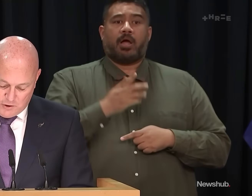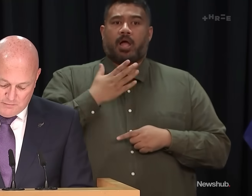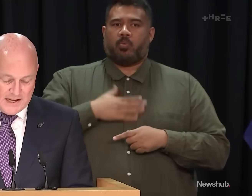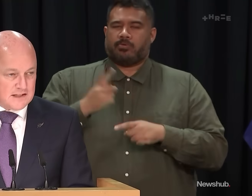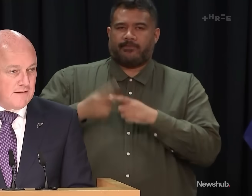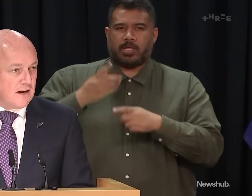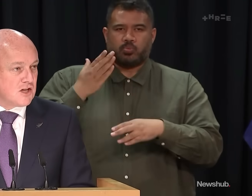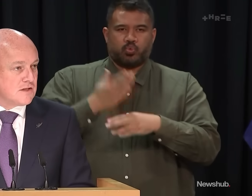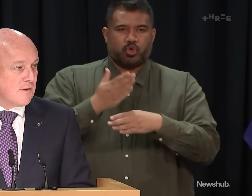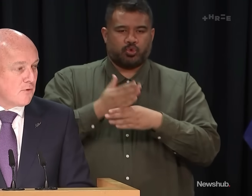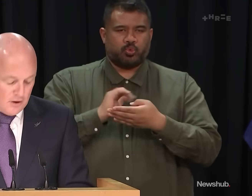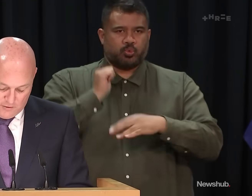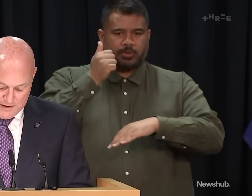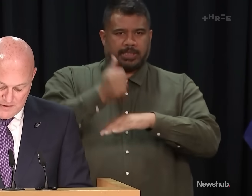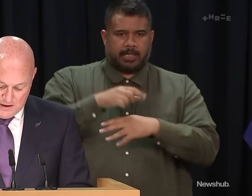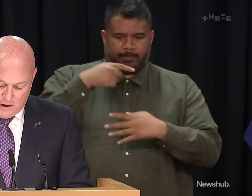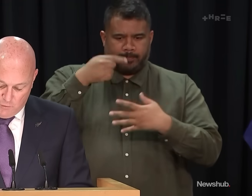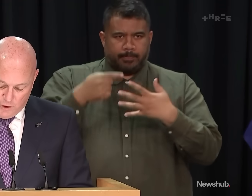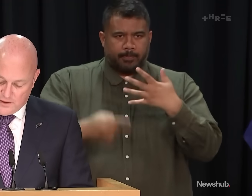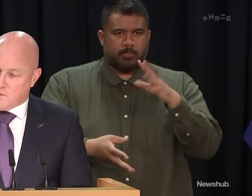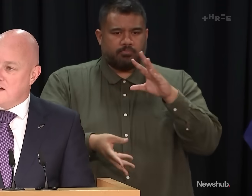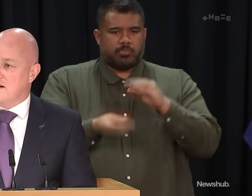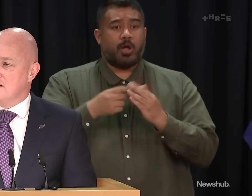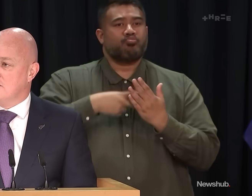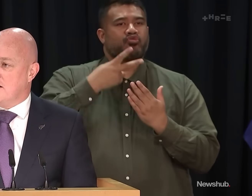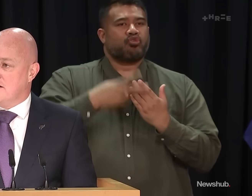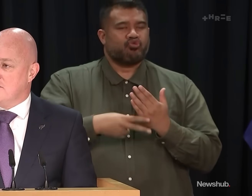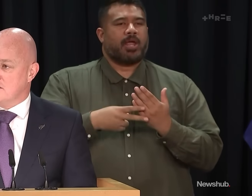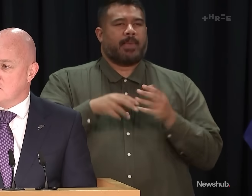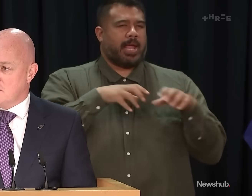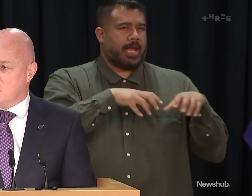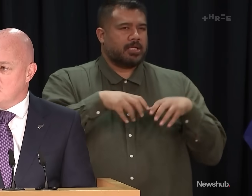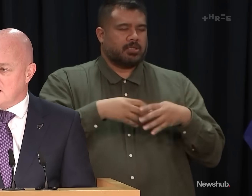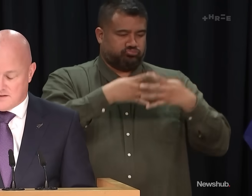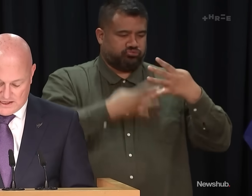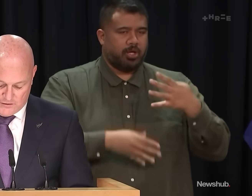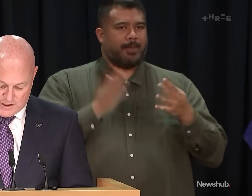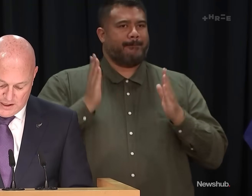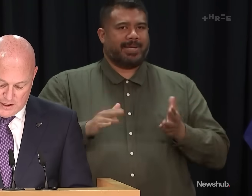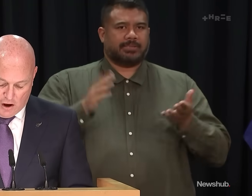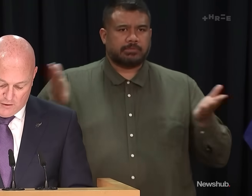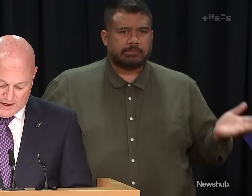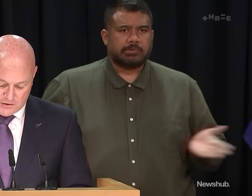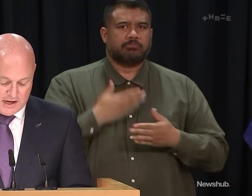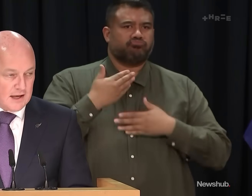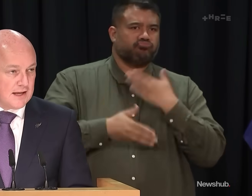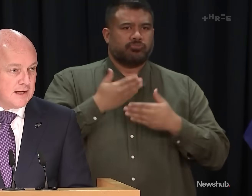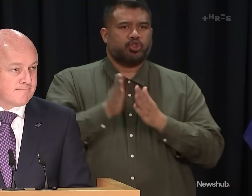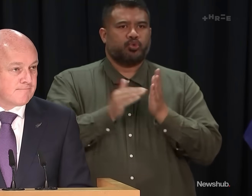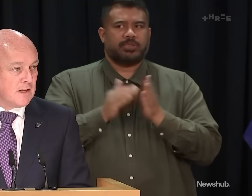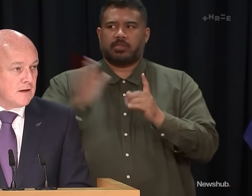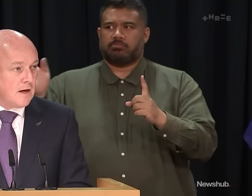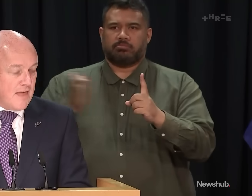to put in place the foundations of the programme of work that we have identified that is critical to get this country on the right track